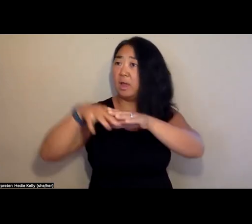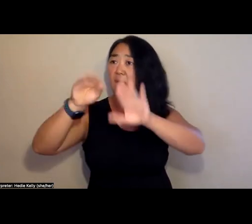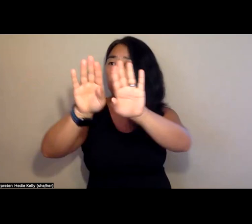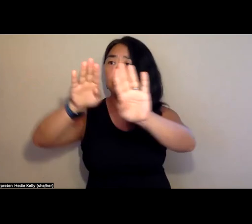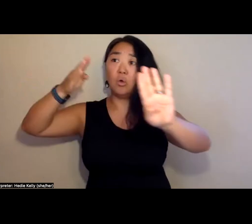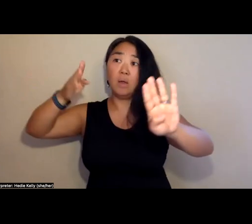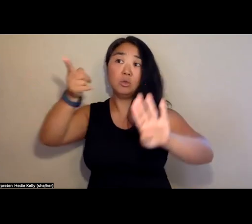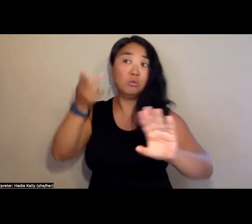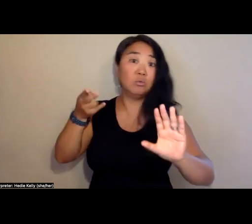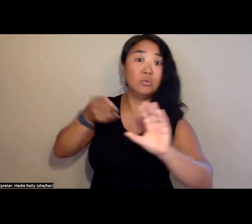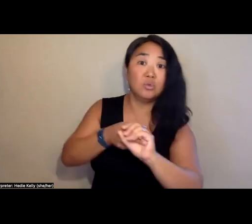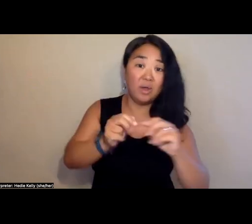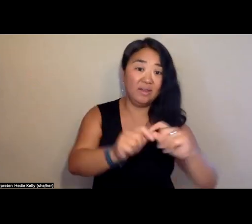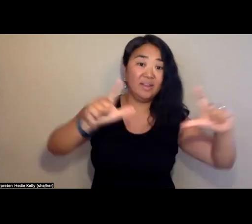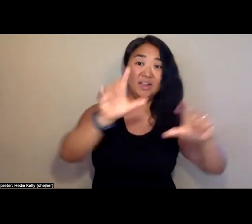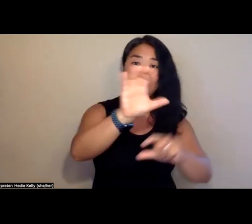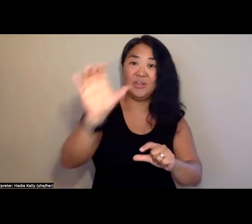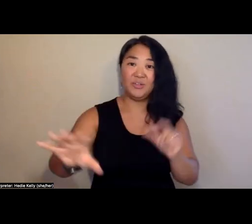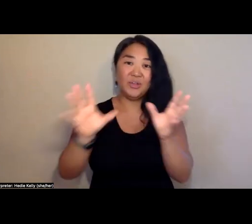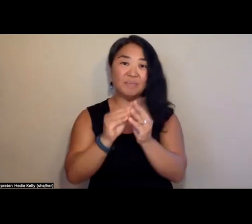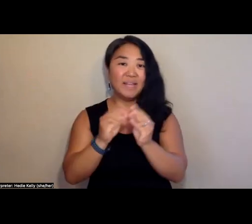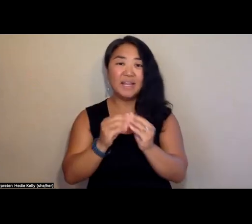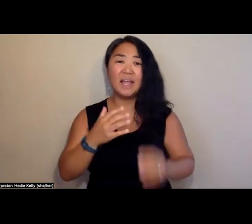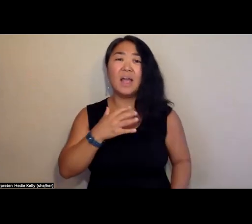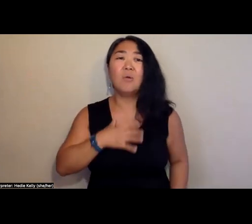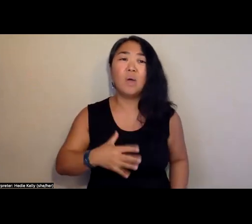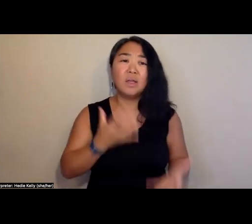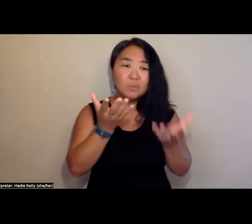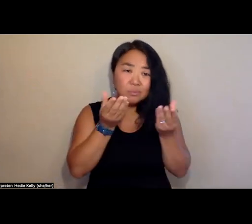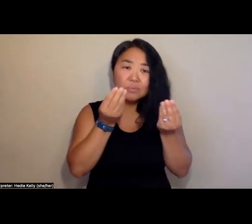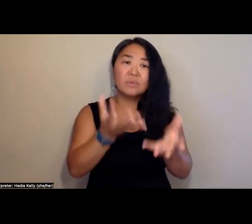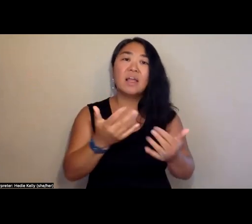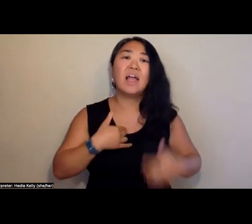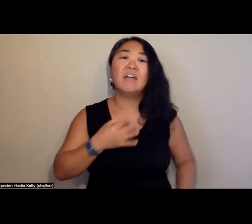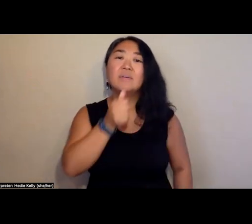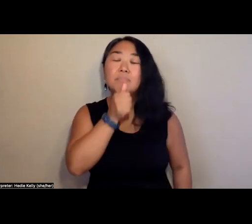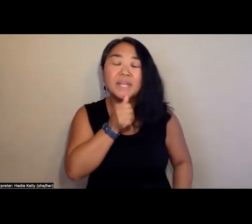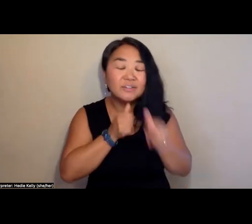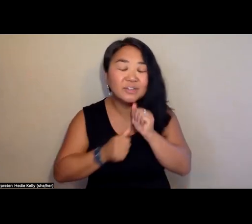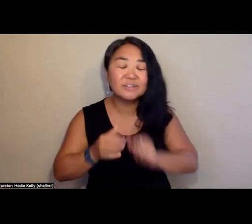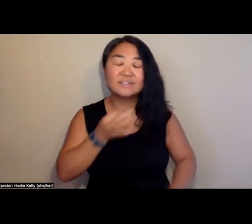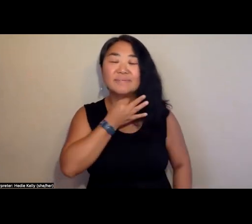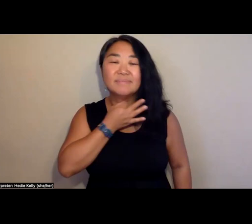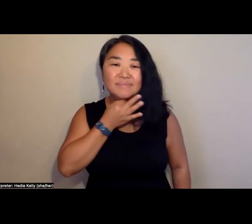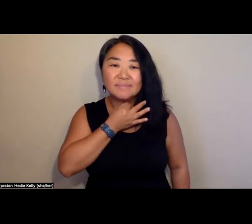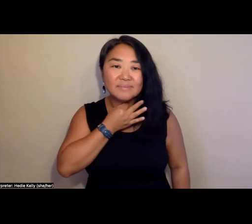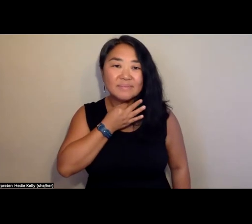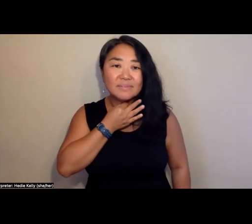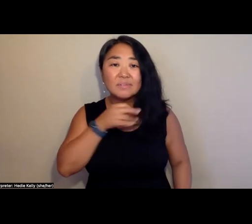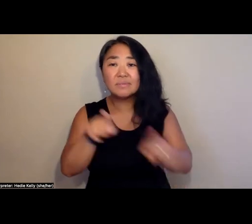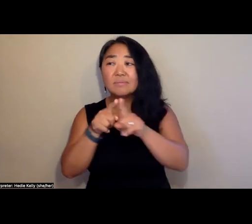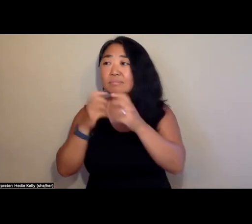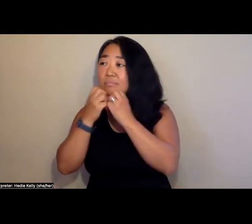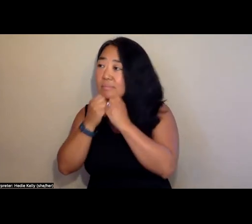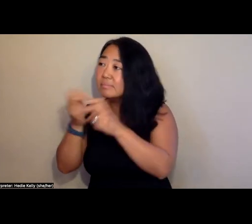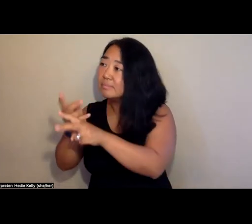meeting, wherever you go next, I wish you patience, curiosity, and looking out for all those around